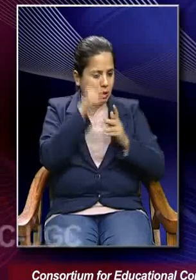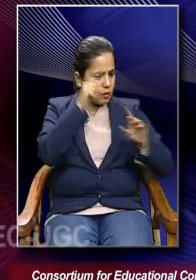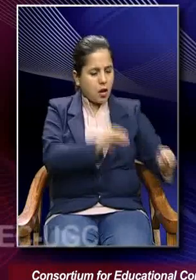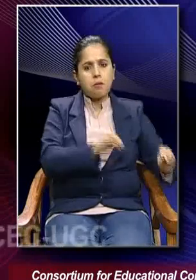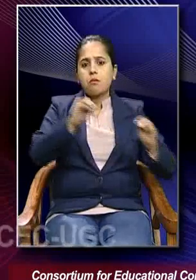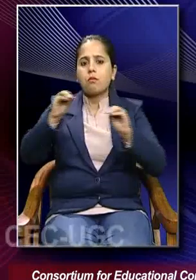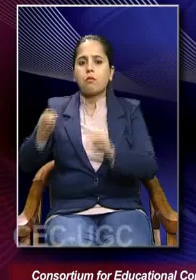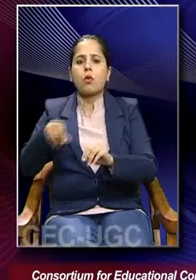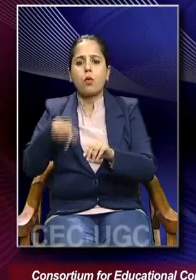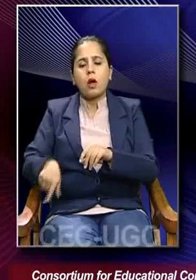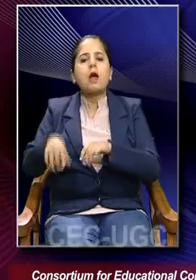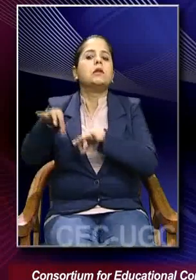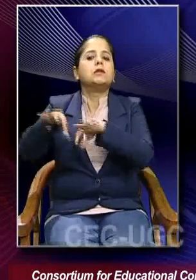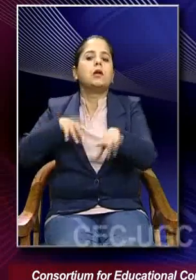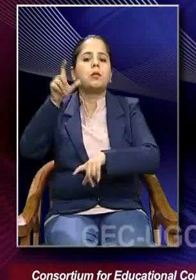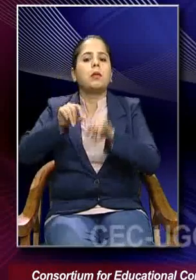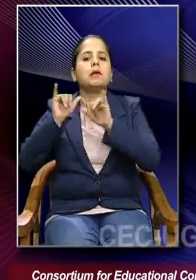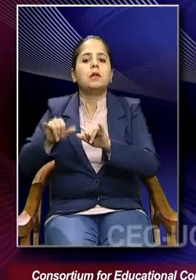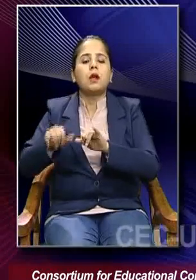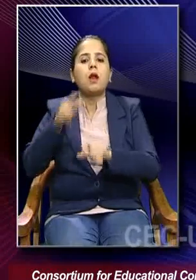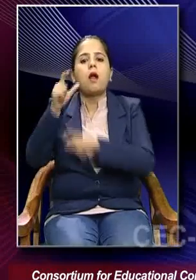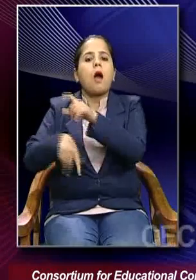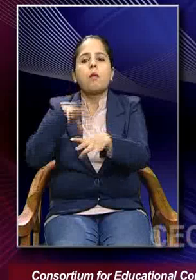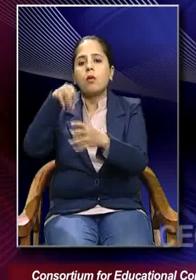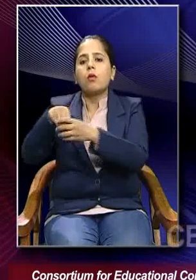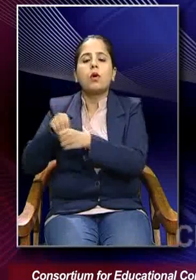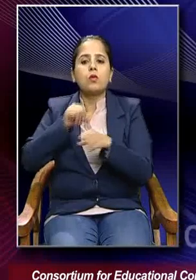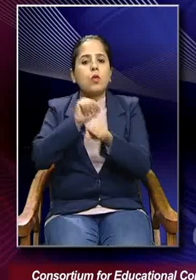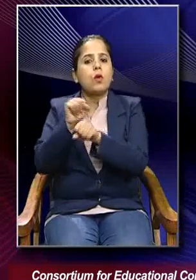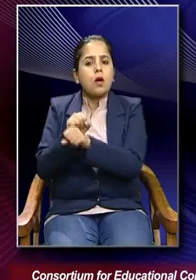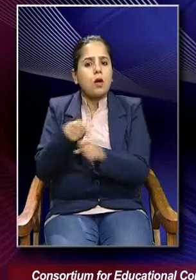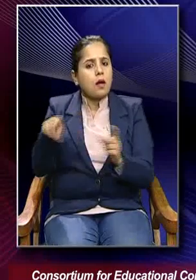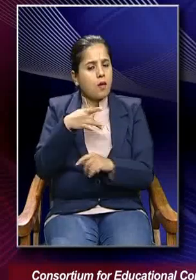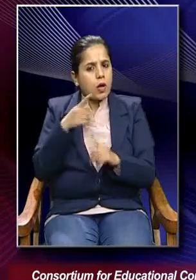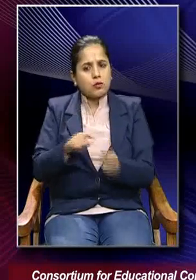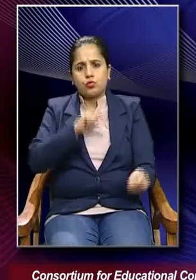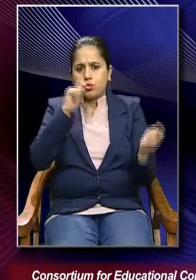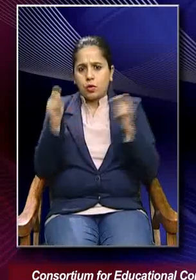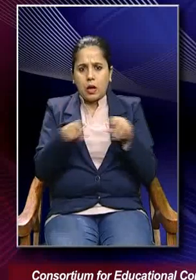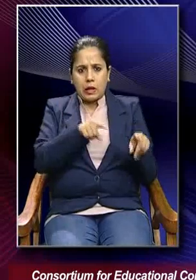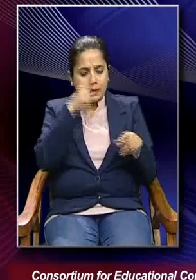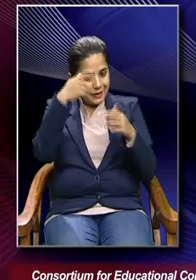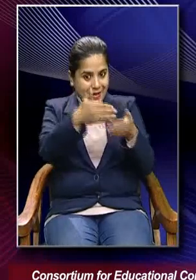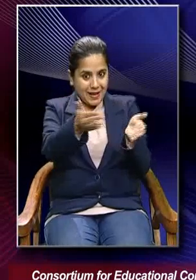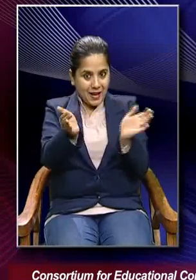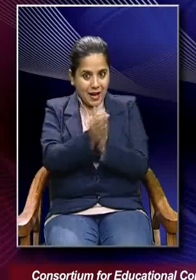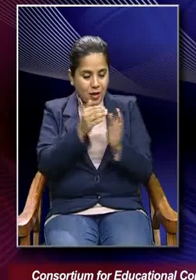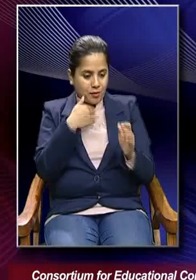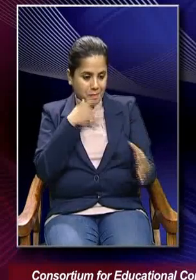to industrial area. It led to a kind of a shift from a